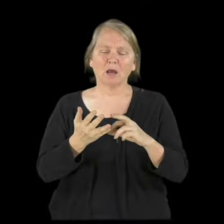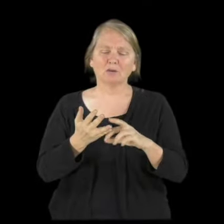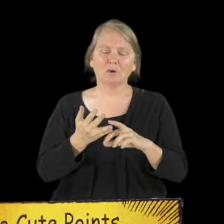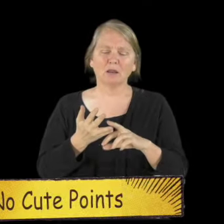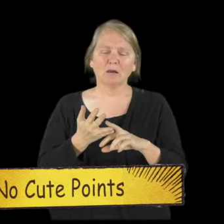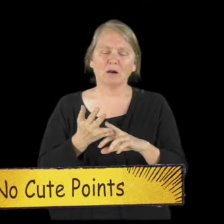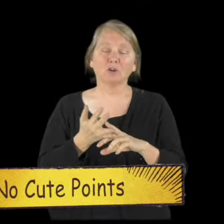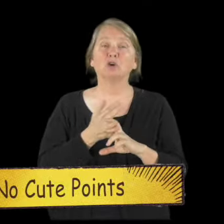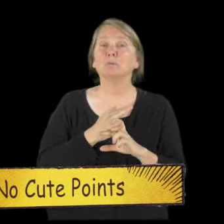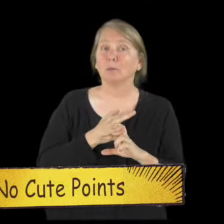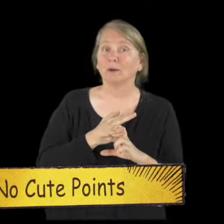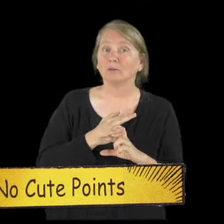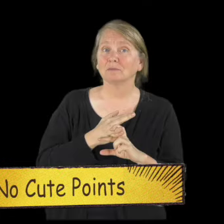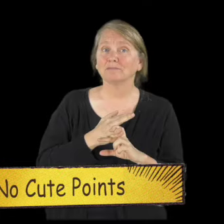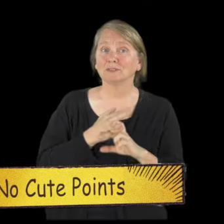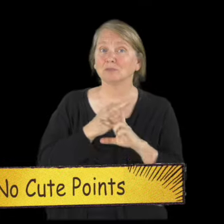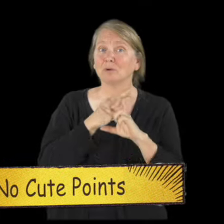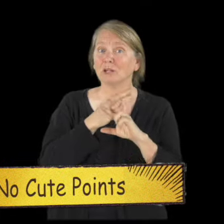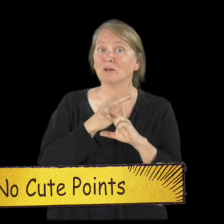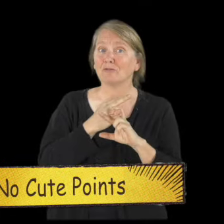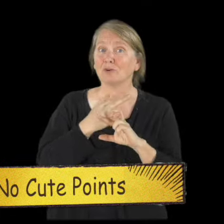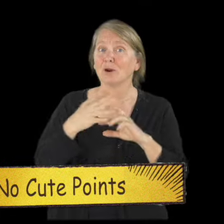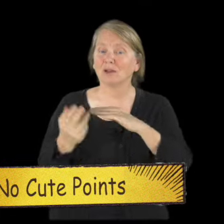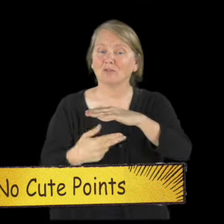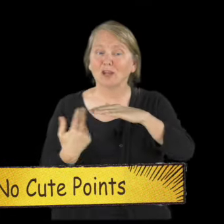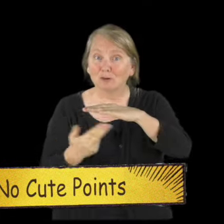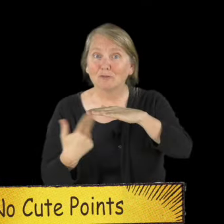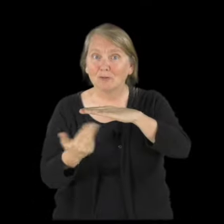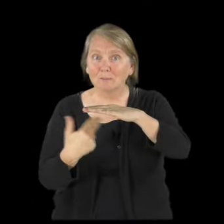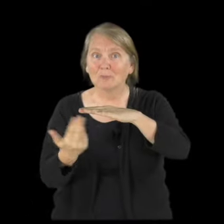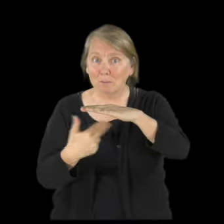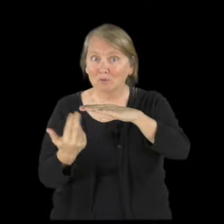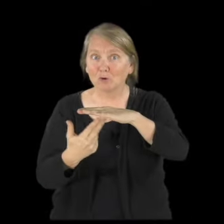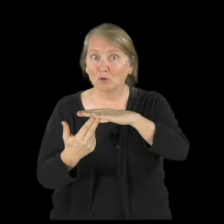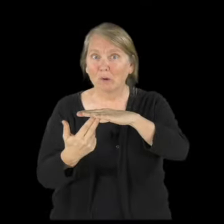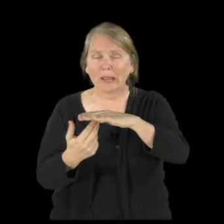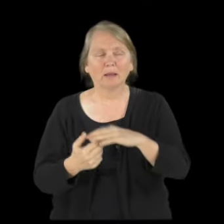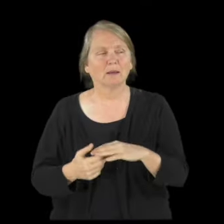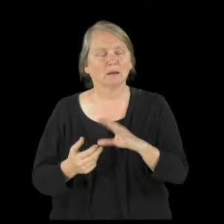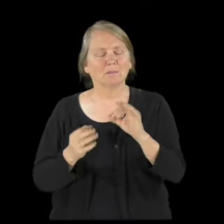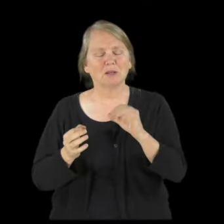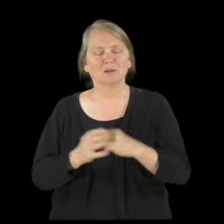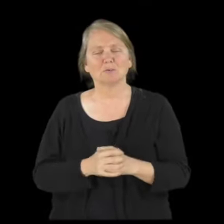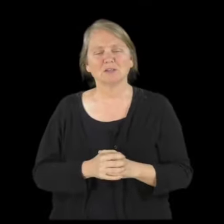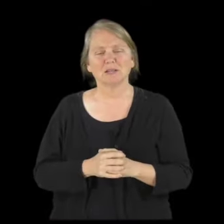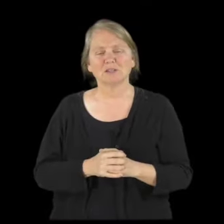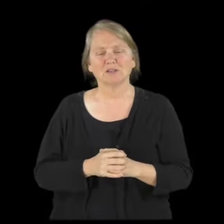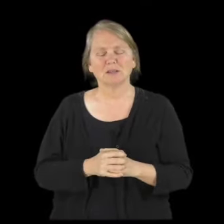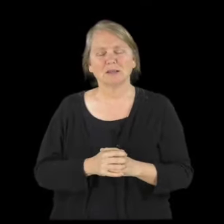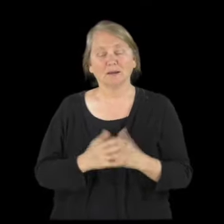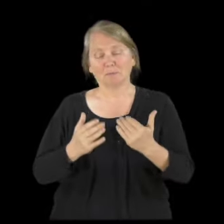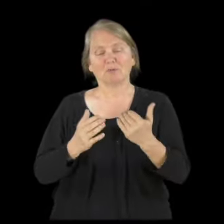not grading on cute points. This is really tough for you guys that interview them before you rank media and presentation